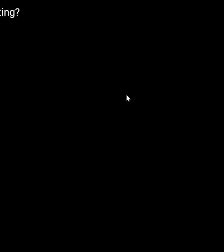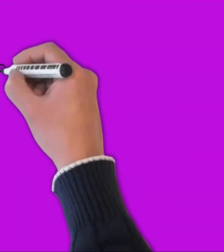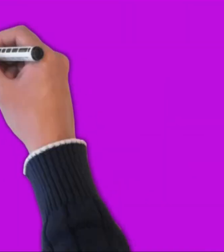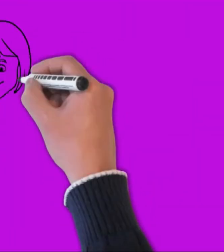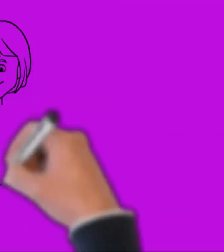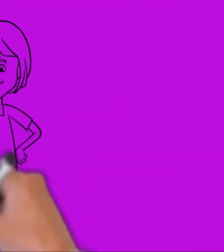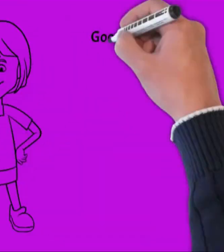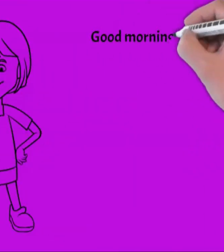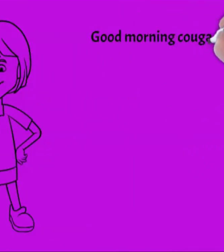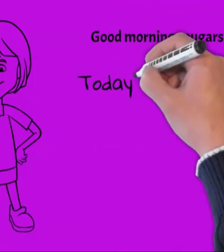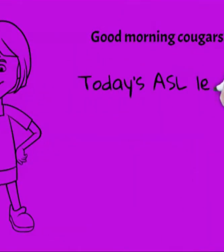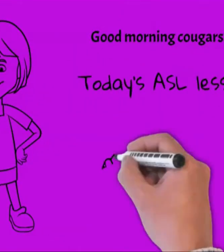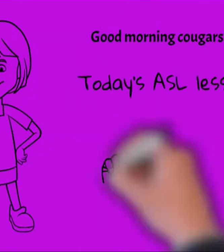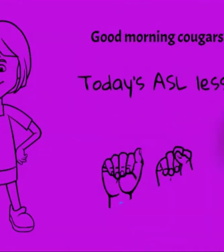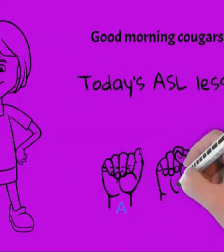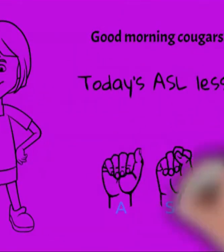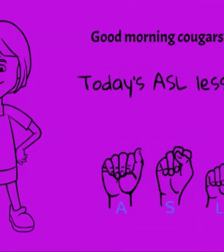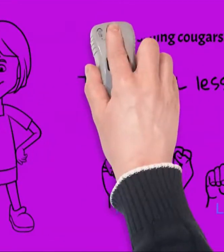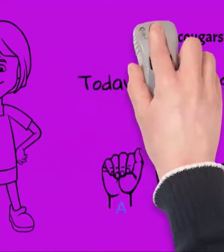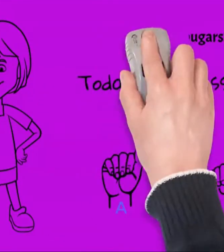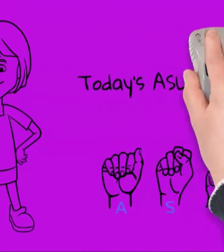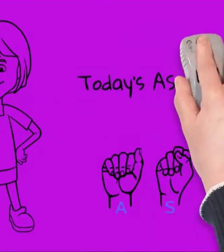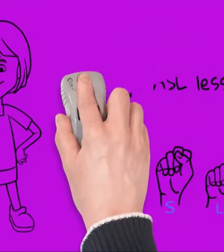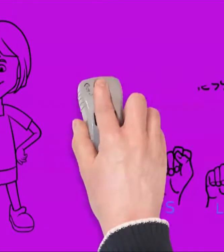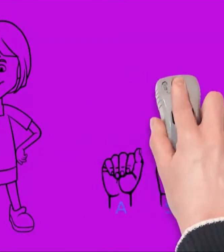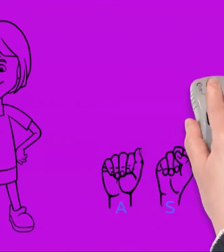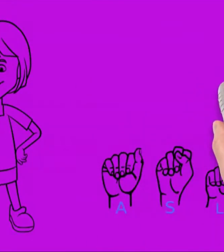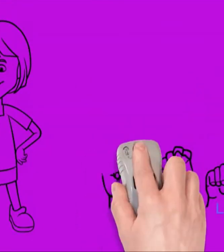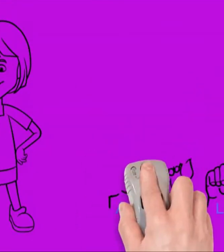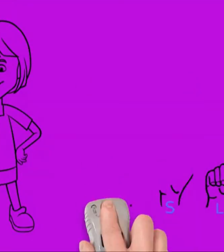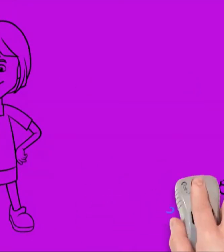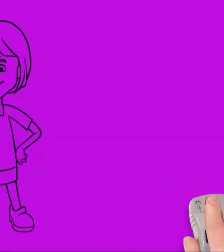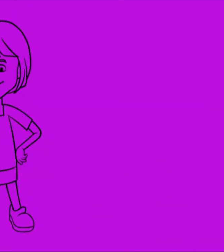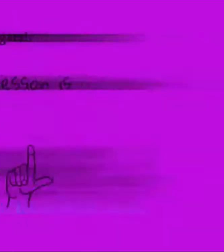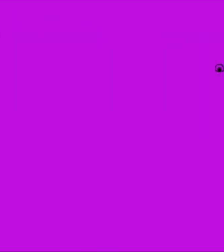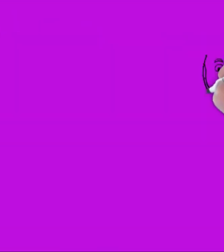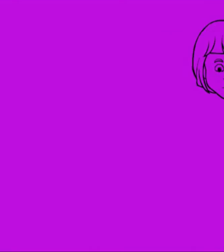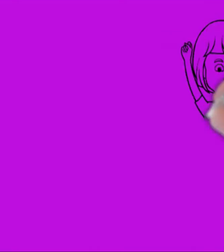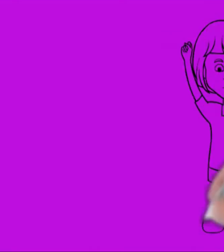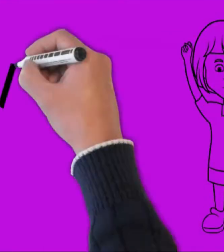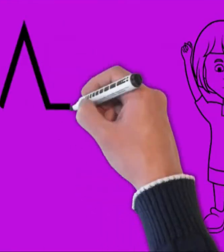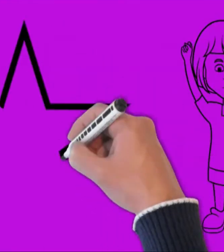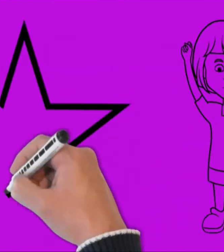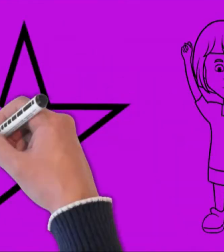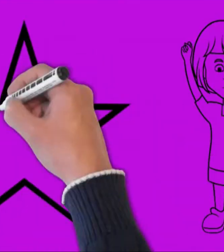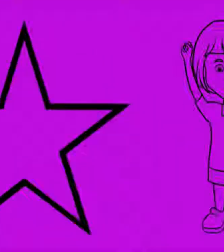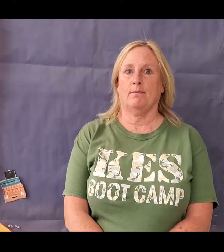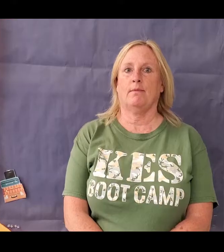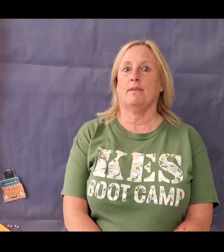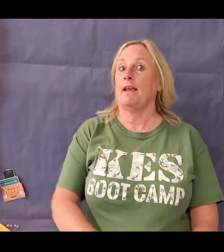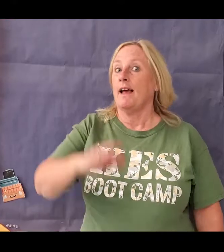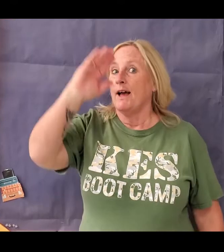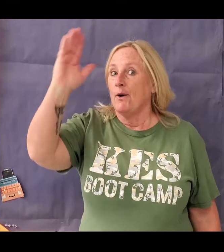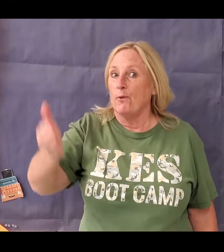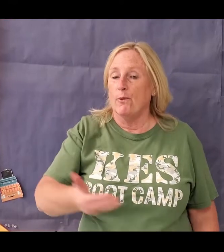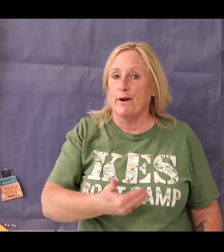Good morning, Kathleen Cougars. Today's ASL lesson is a review from our previous lessons.